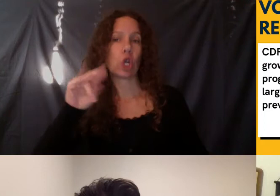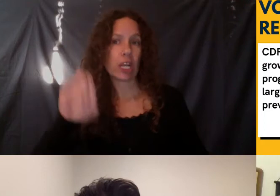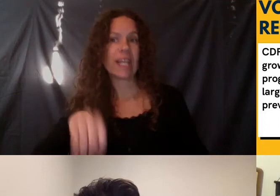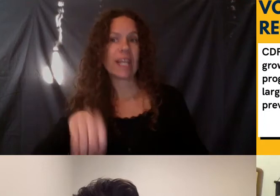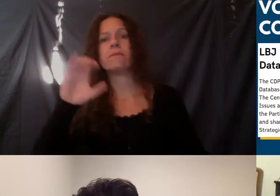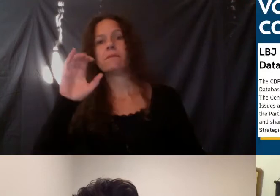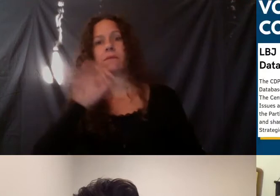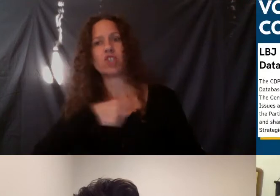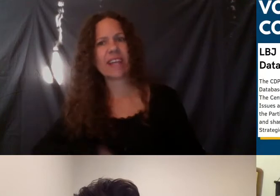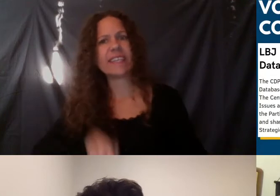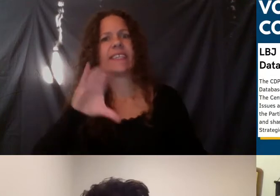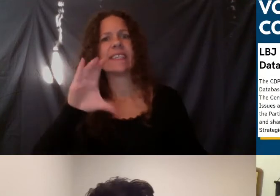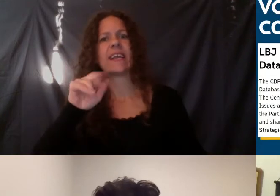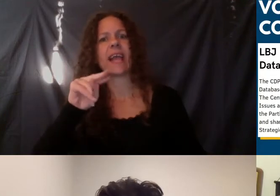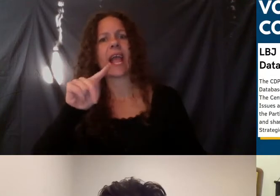please.